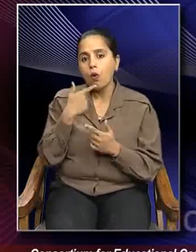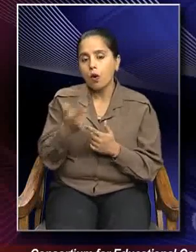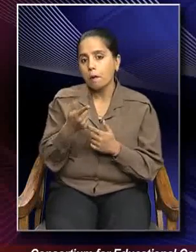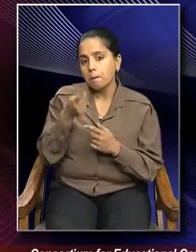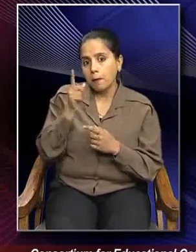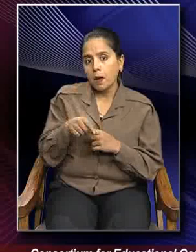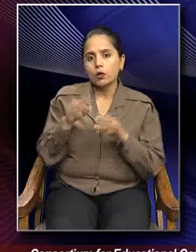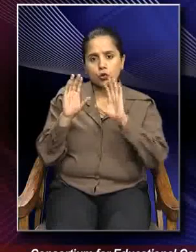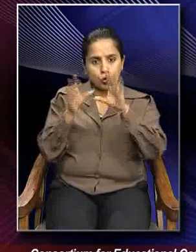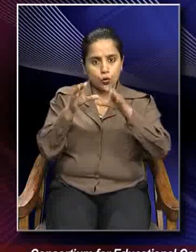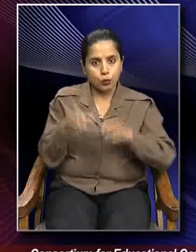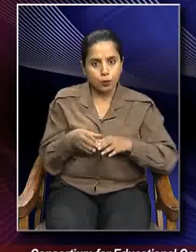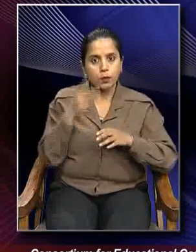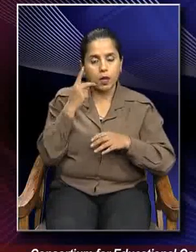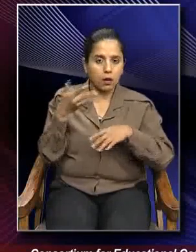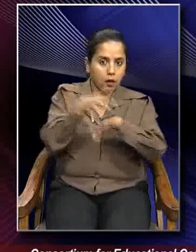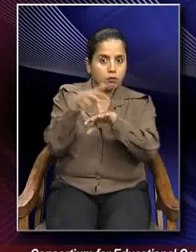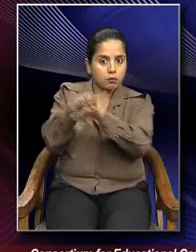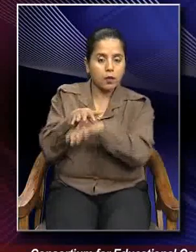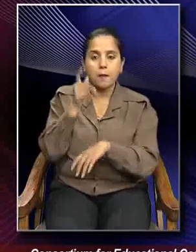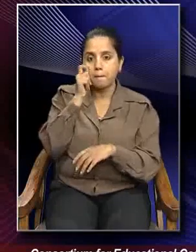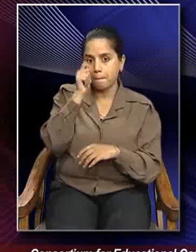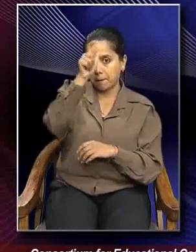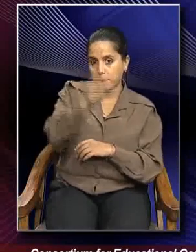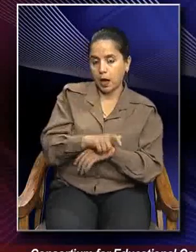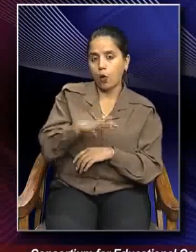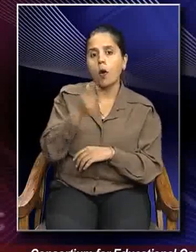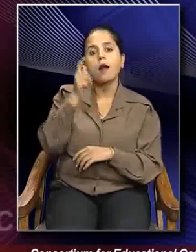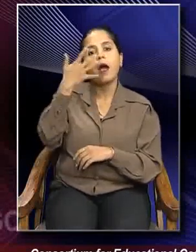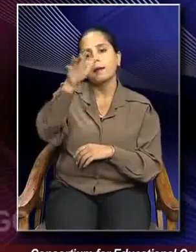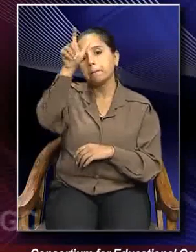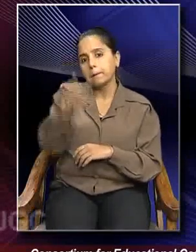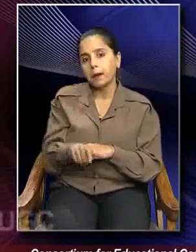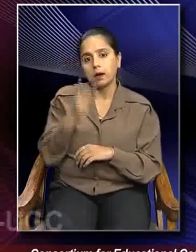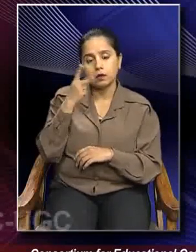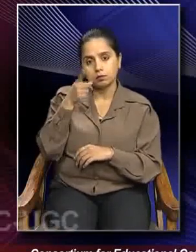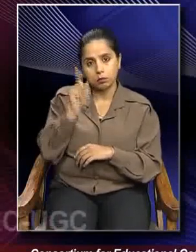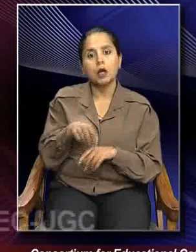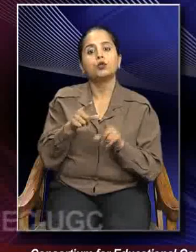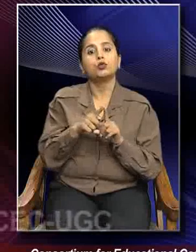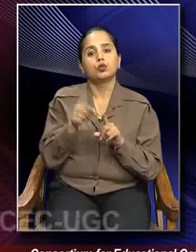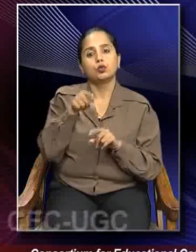the categorical imperative that a man or a person has to do this